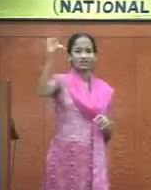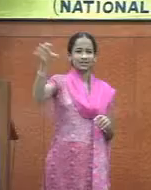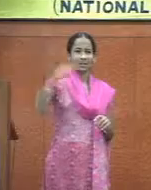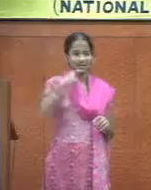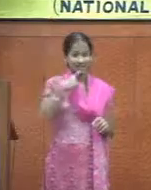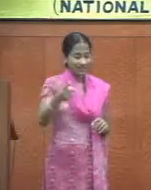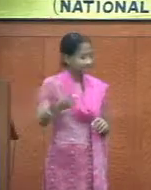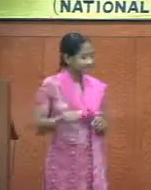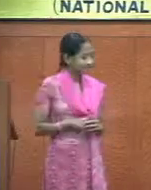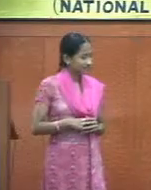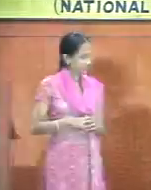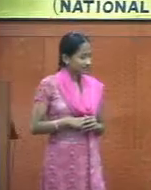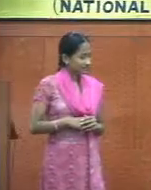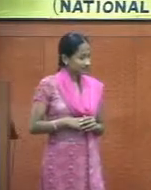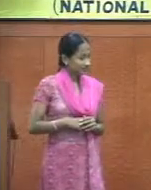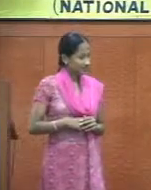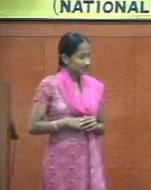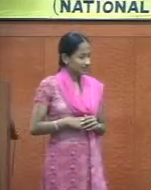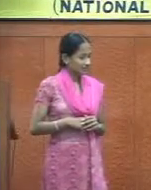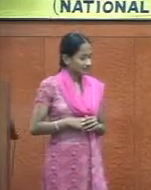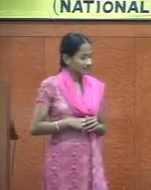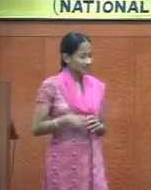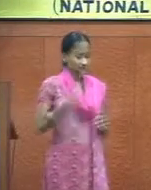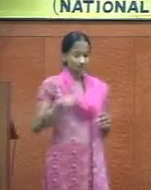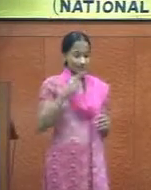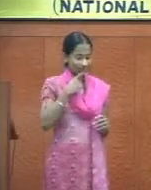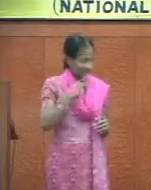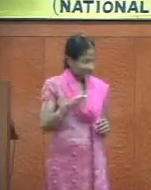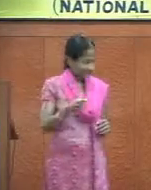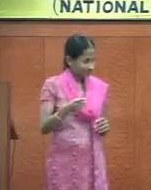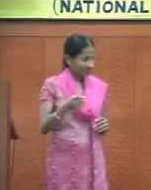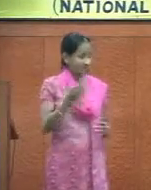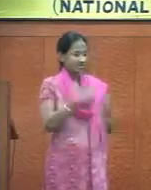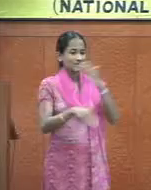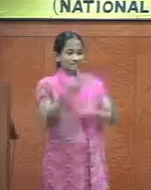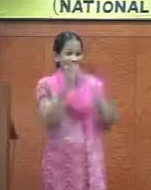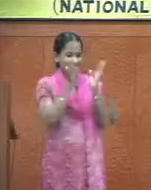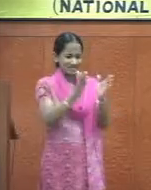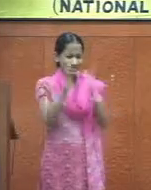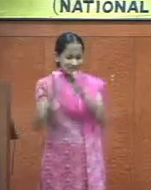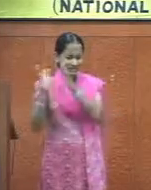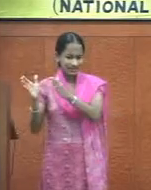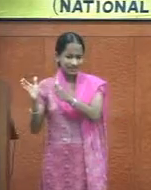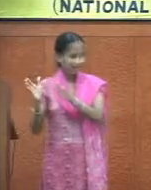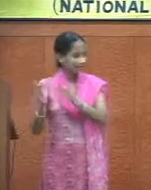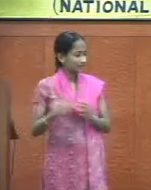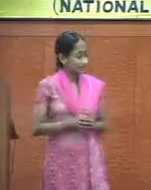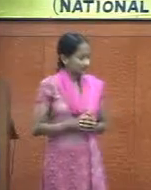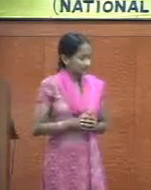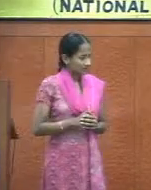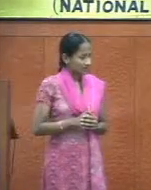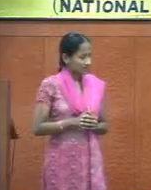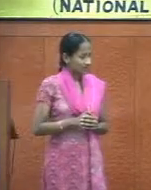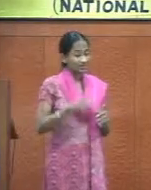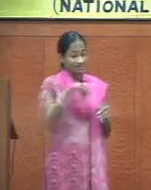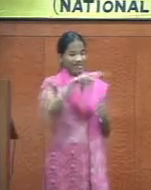forums, that look at this, we are allowing, I would say that disability sector is allowing this to happen even in the